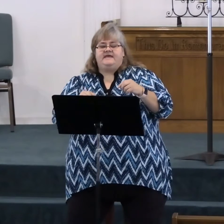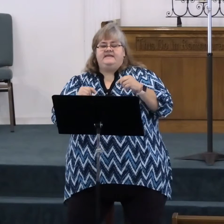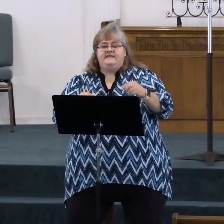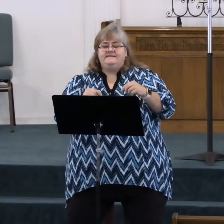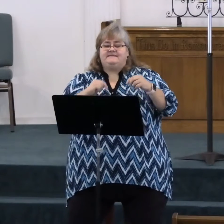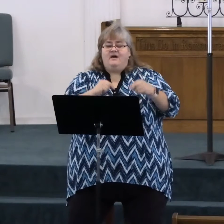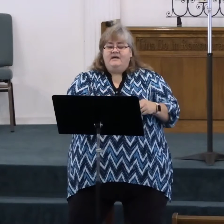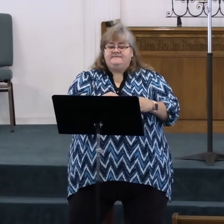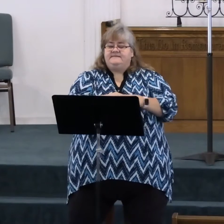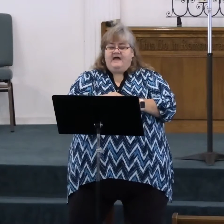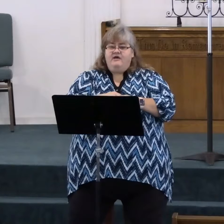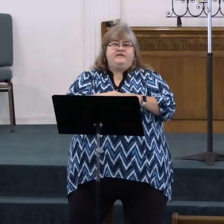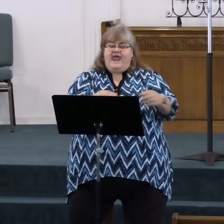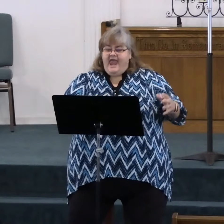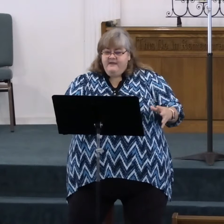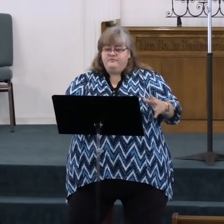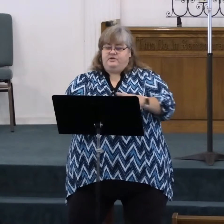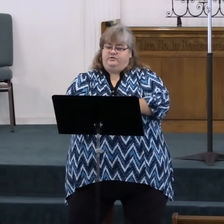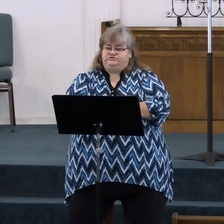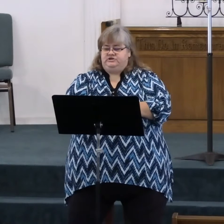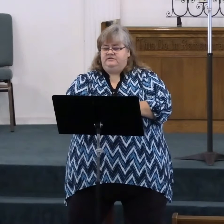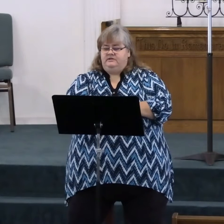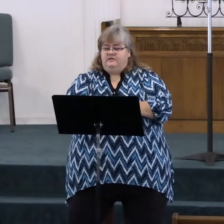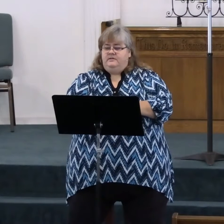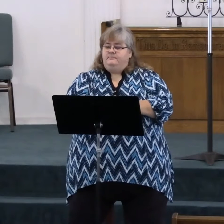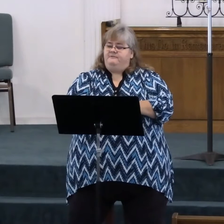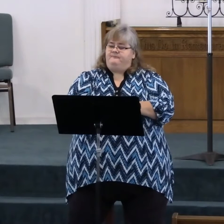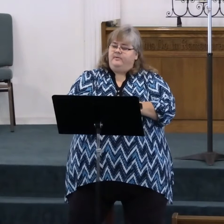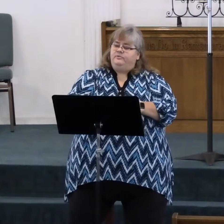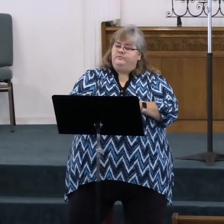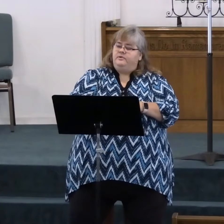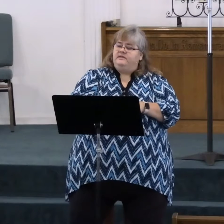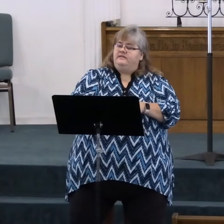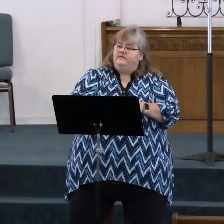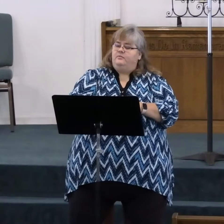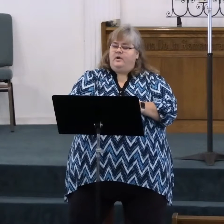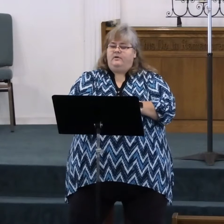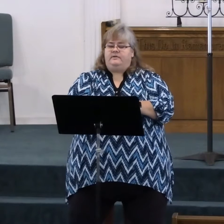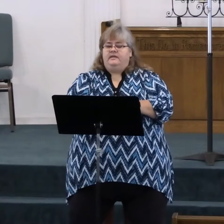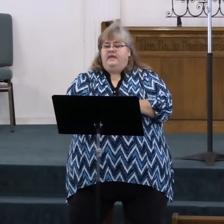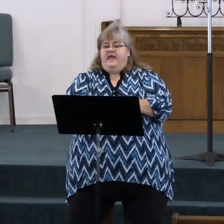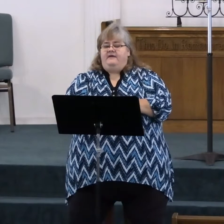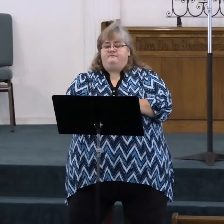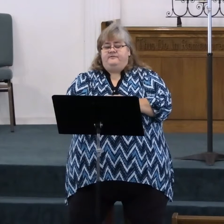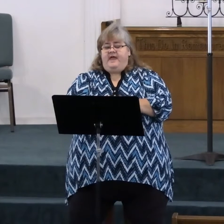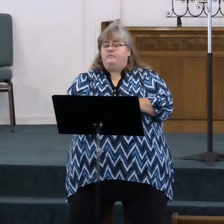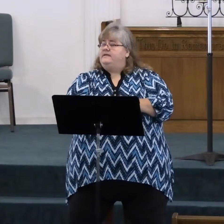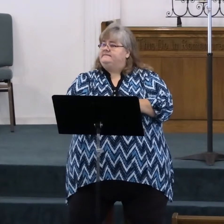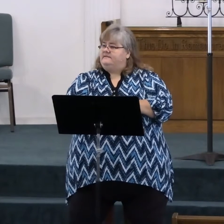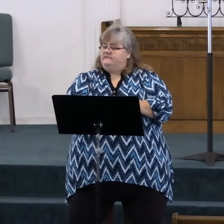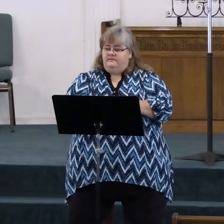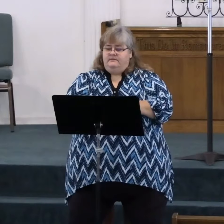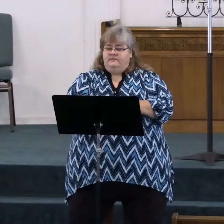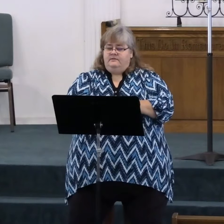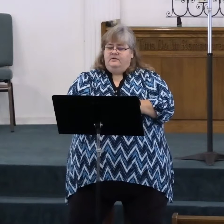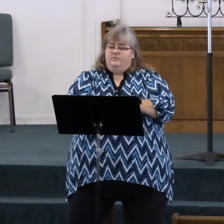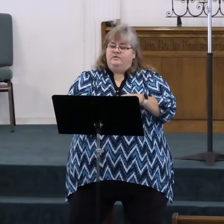it is God's desire that every Christian be firmly rooted in the Word. And for that reason, we look